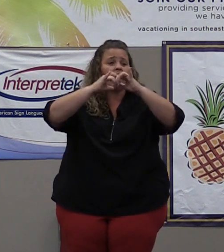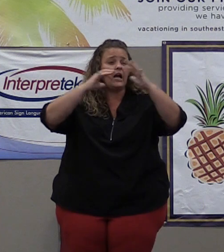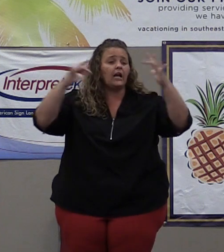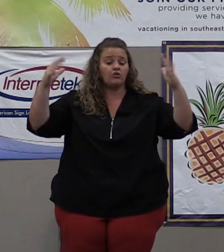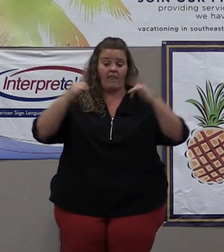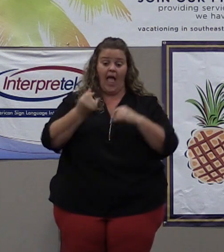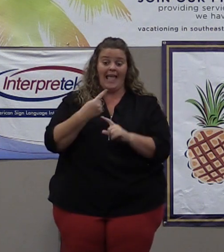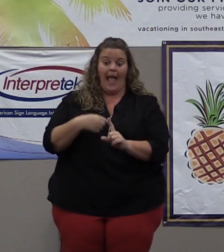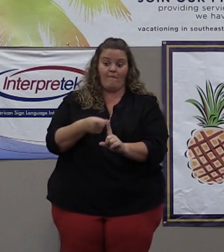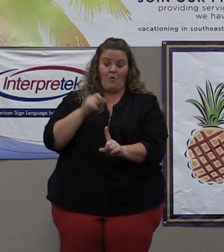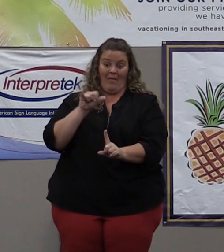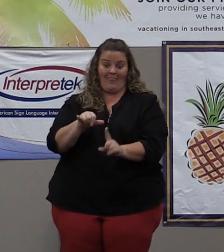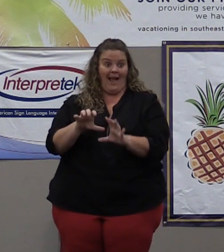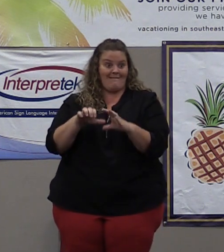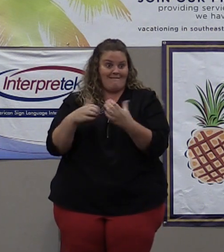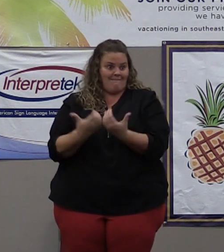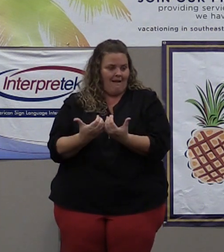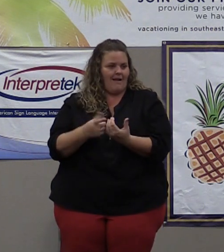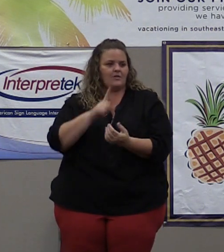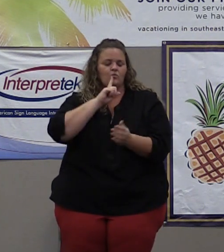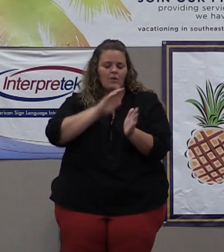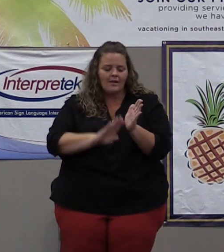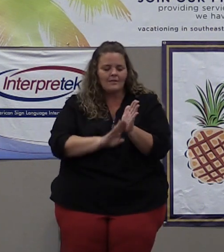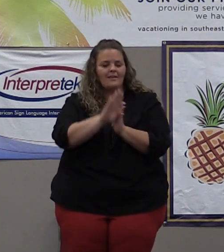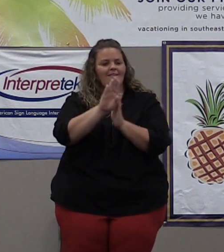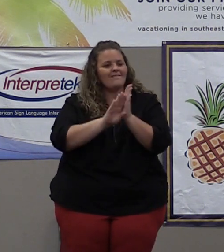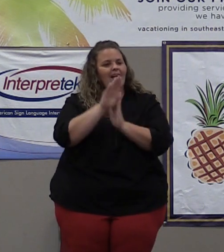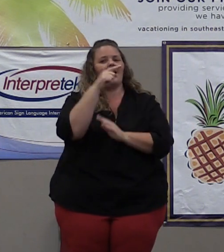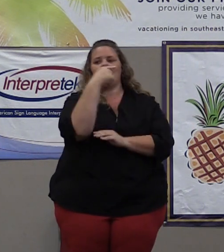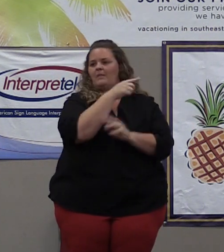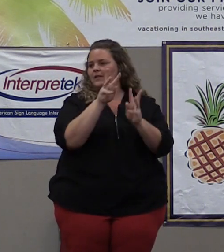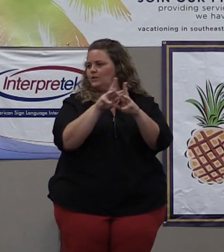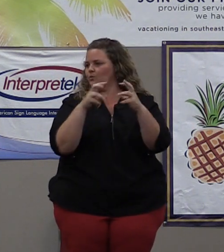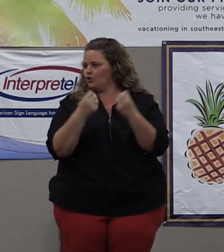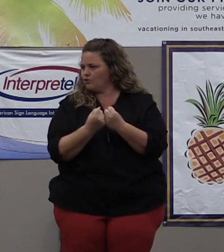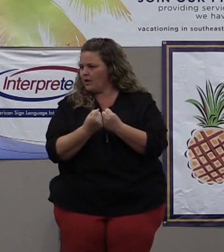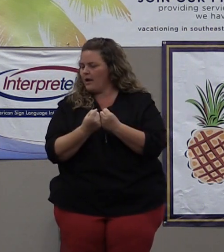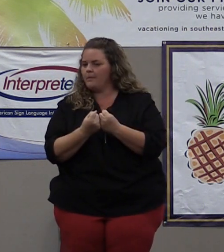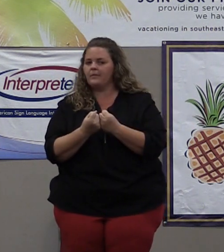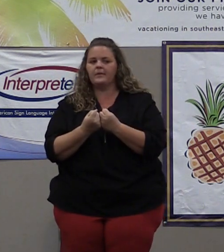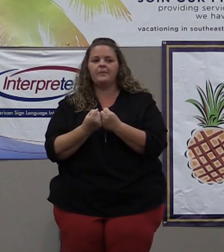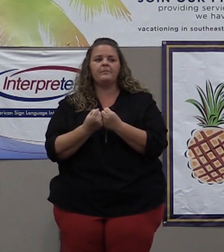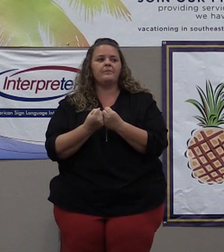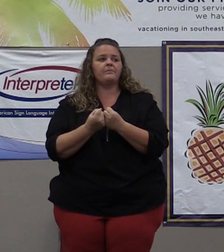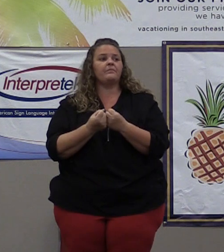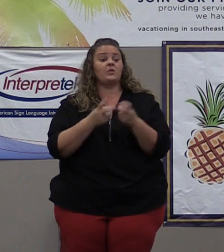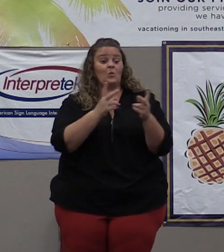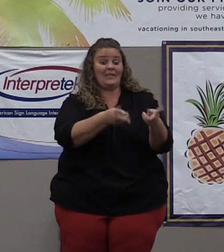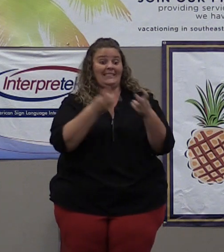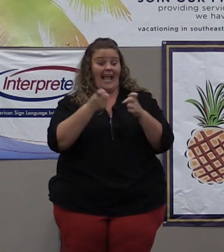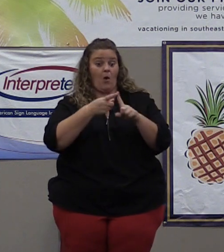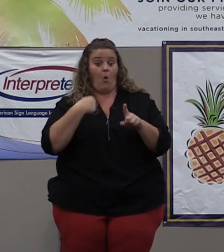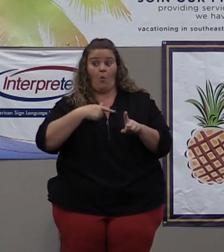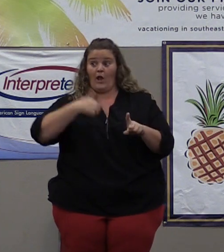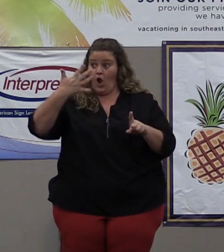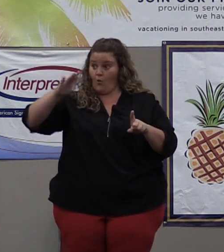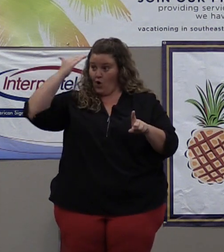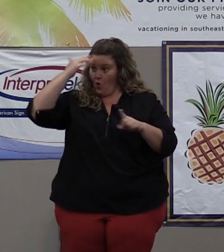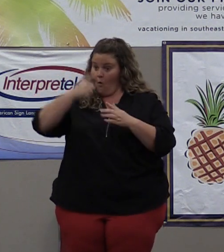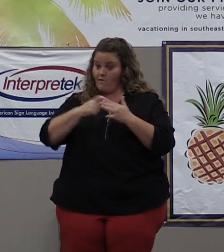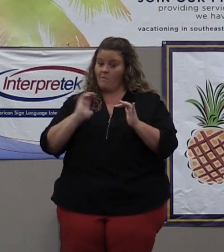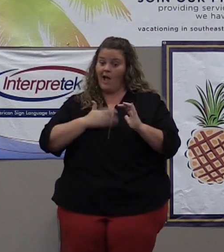those classes really developed this particular workshop. How about if we take what we know from our deaf clients,